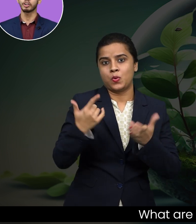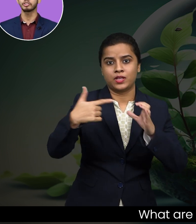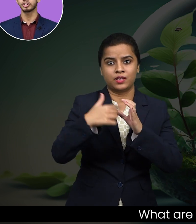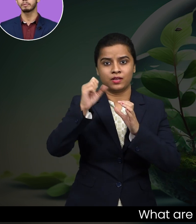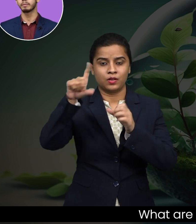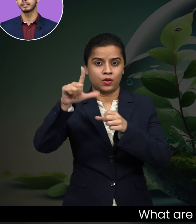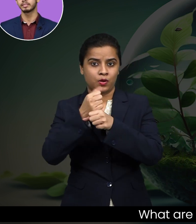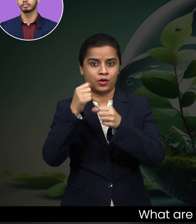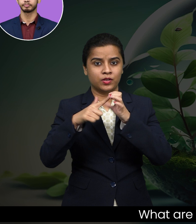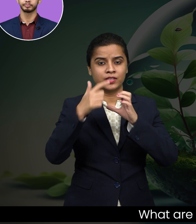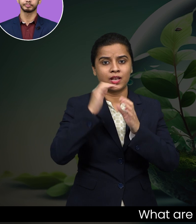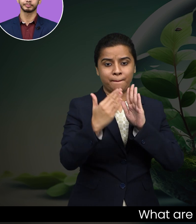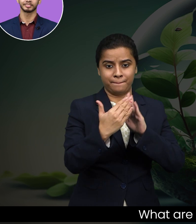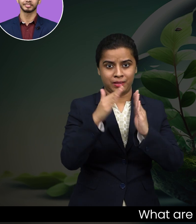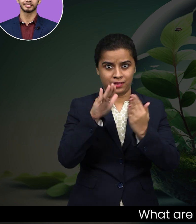What are ecological pyramids?